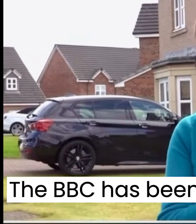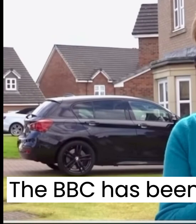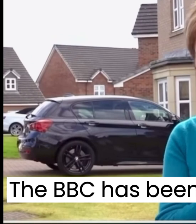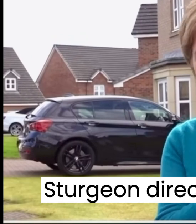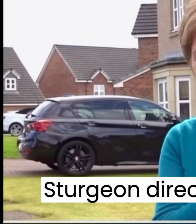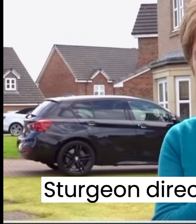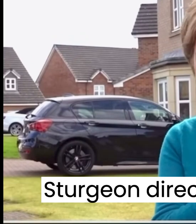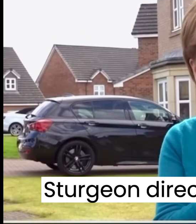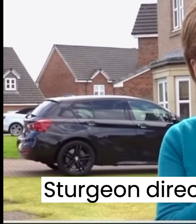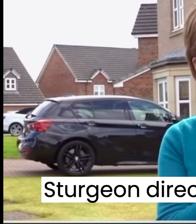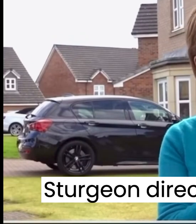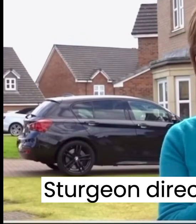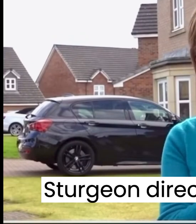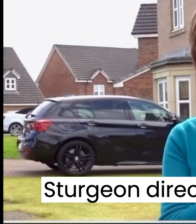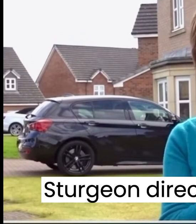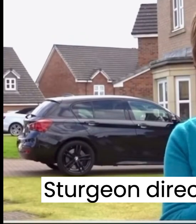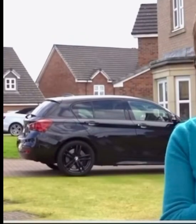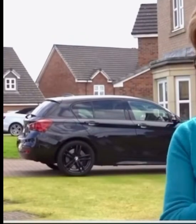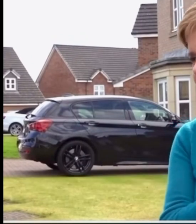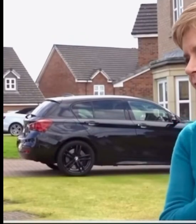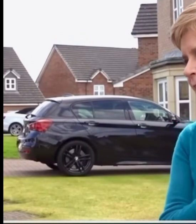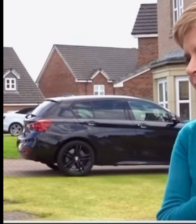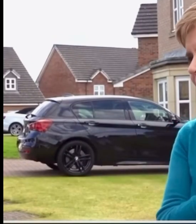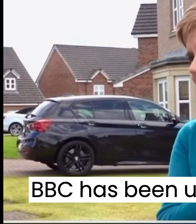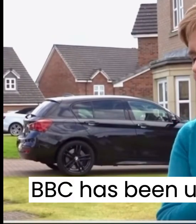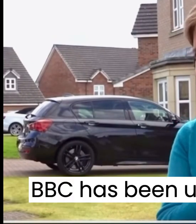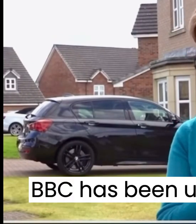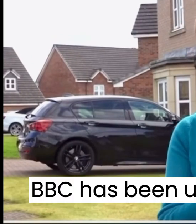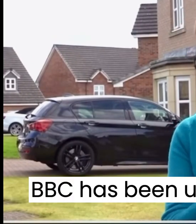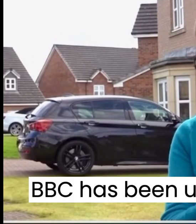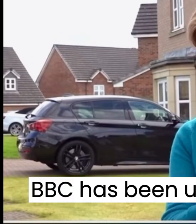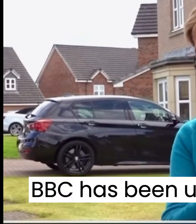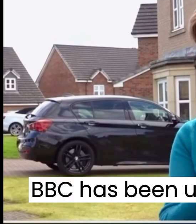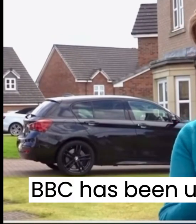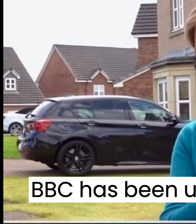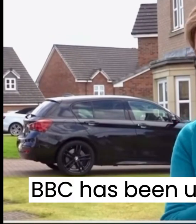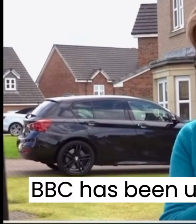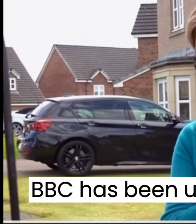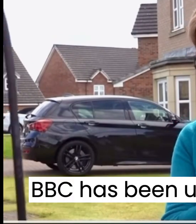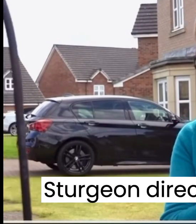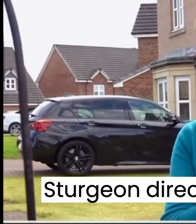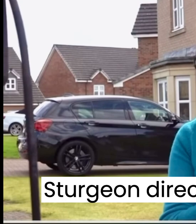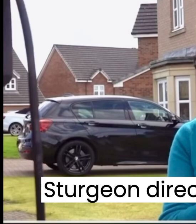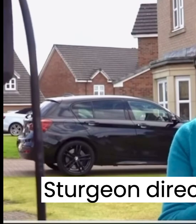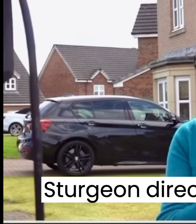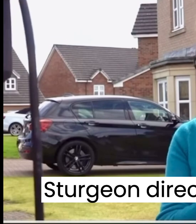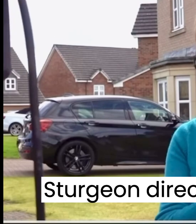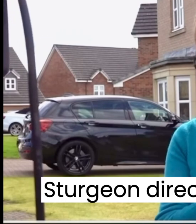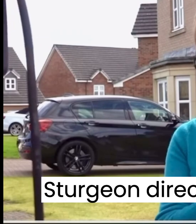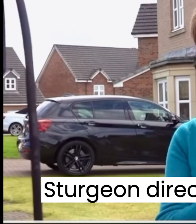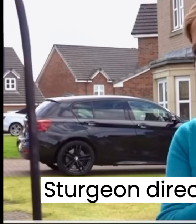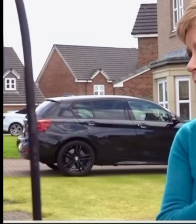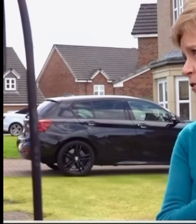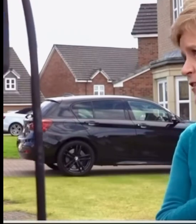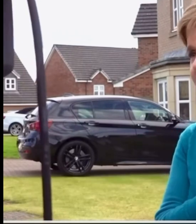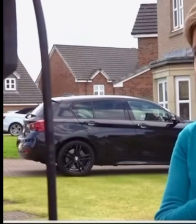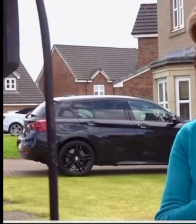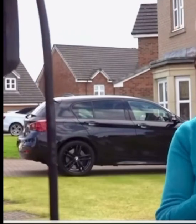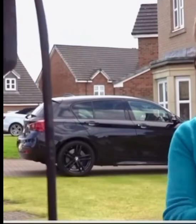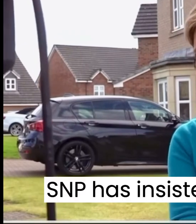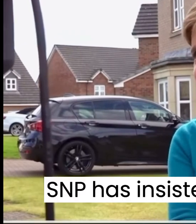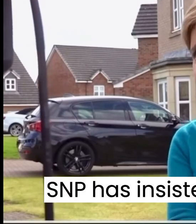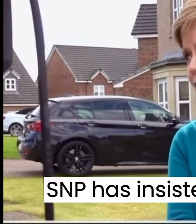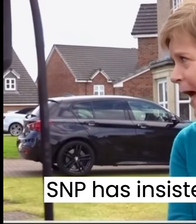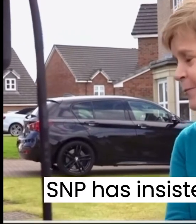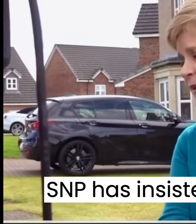to contact Ms. Sturgeon directly for comment. The BBC has been unable to contact Ms. Sturgeon directly for comment.